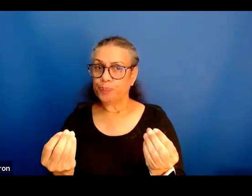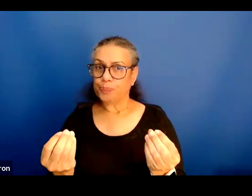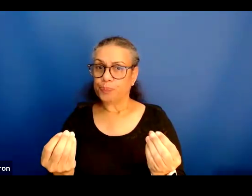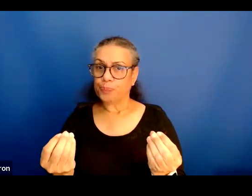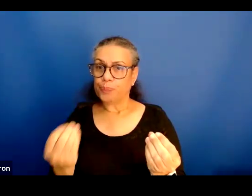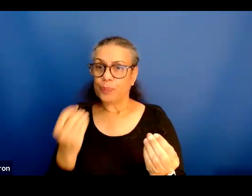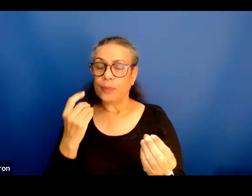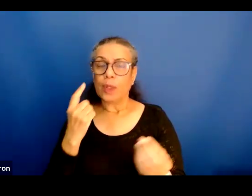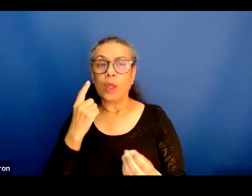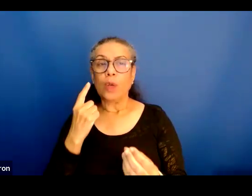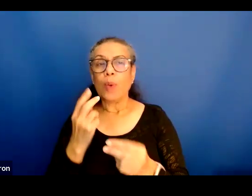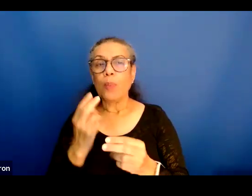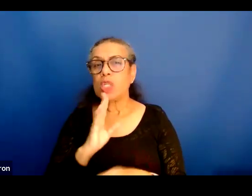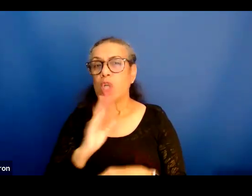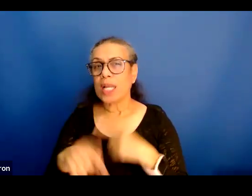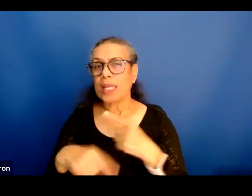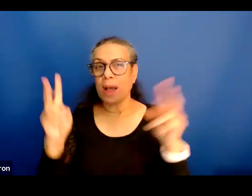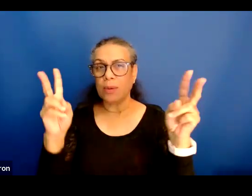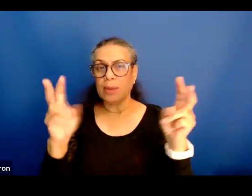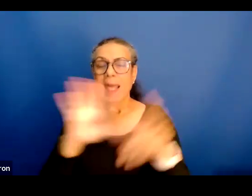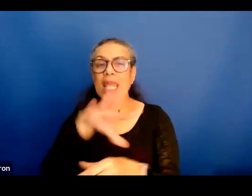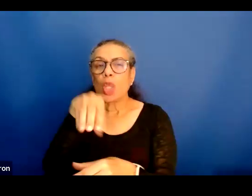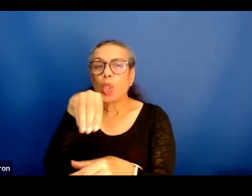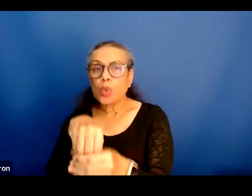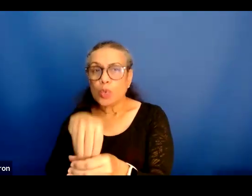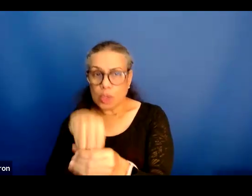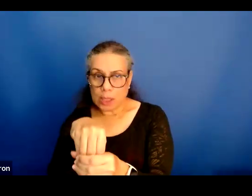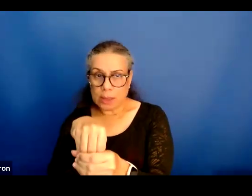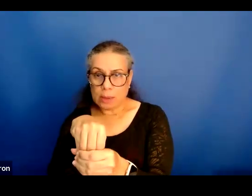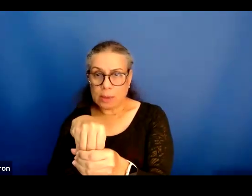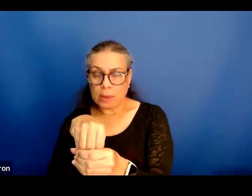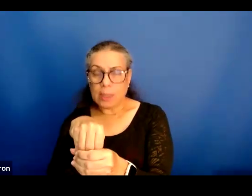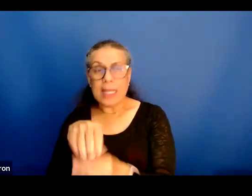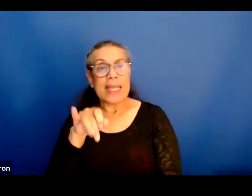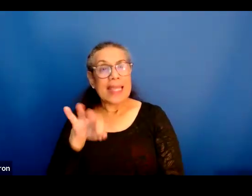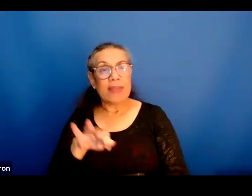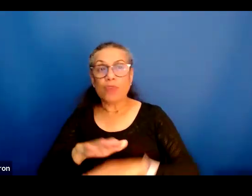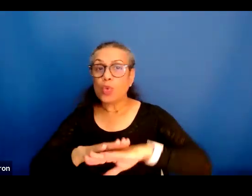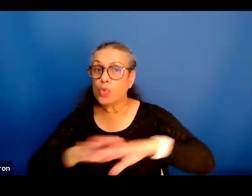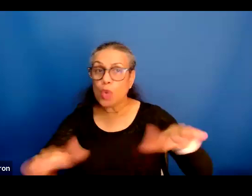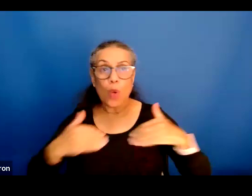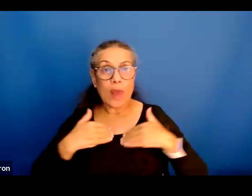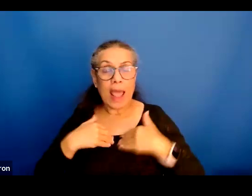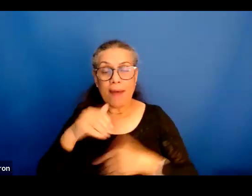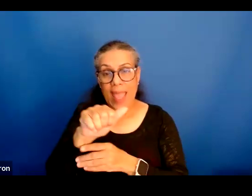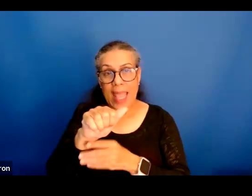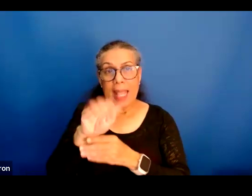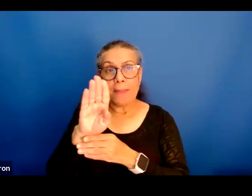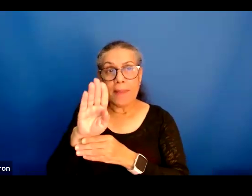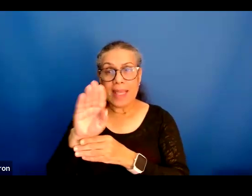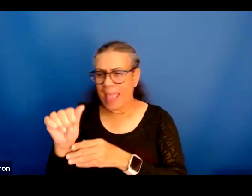for inclusion model in the school. If you don't have ABA